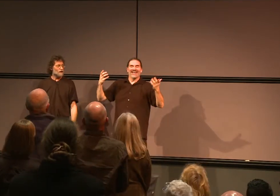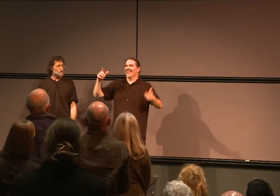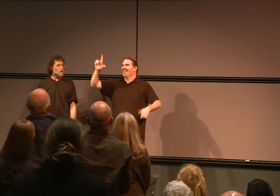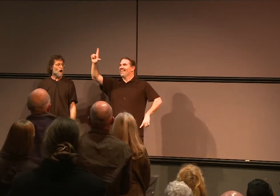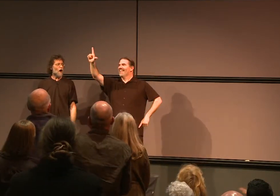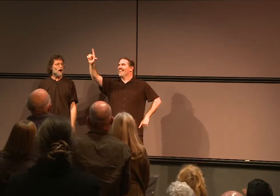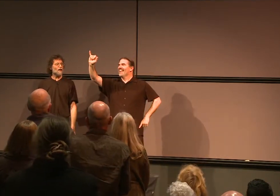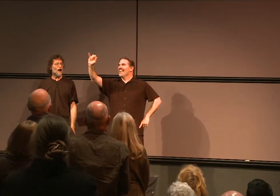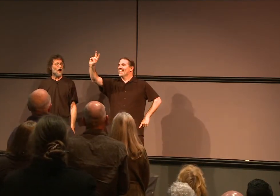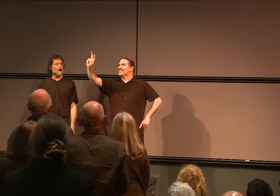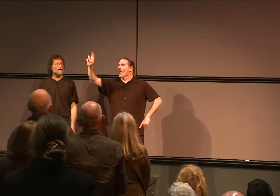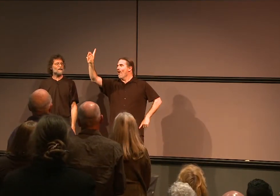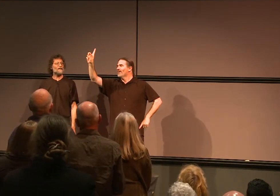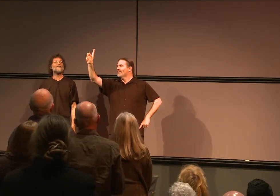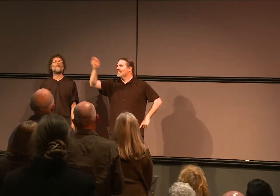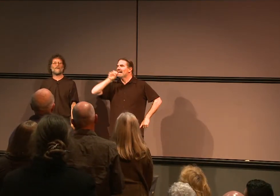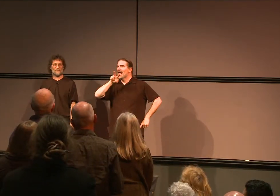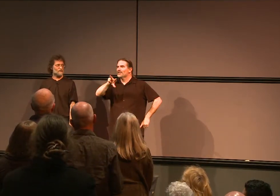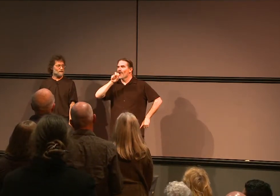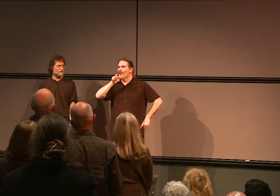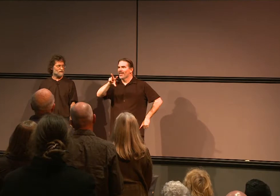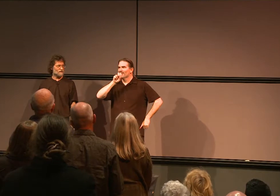You all are lizards.